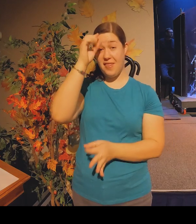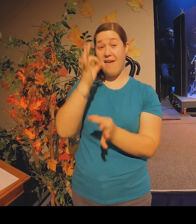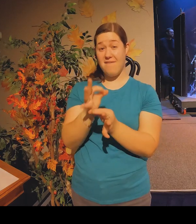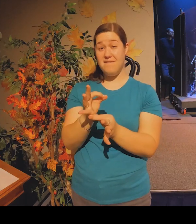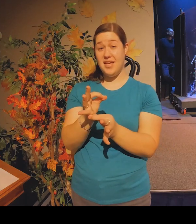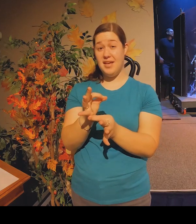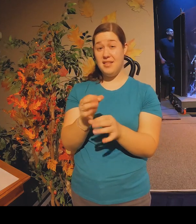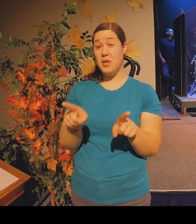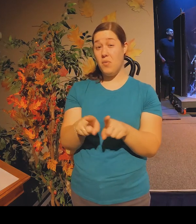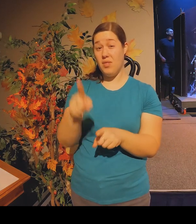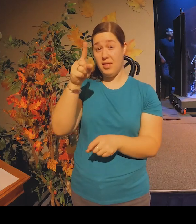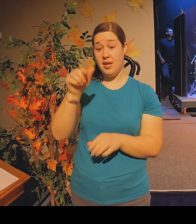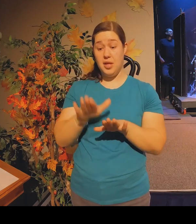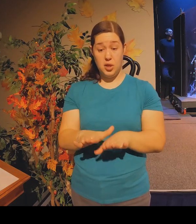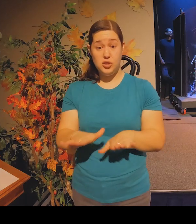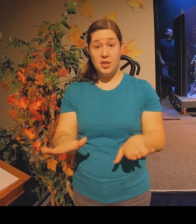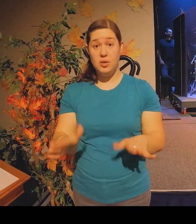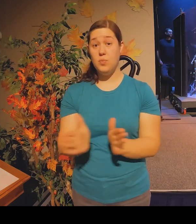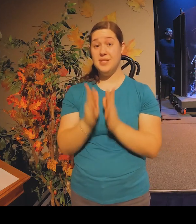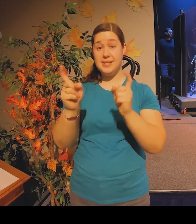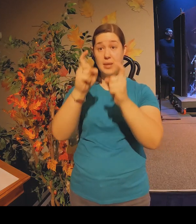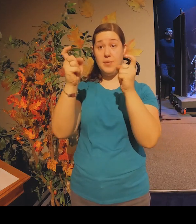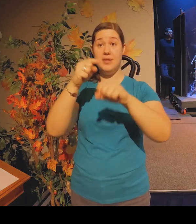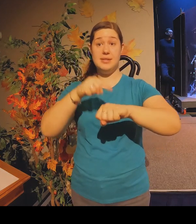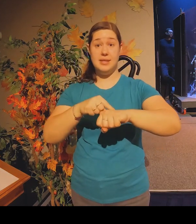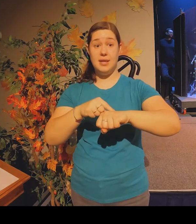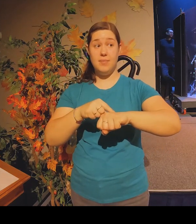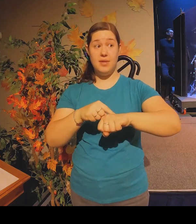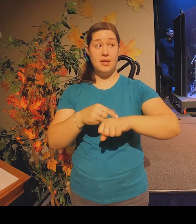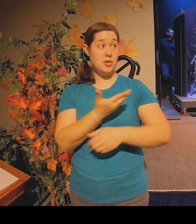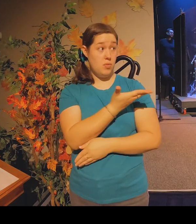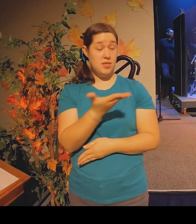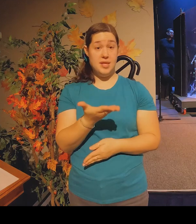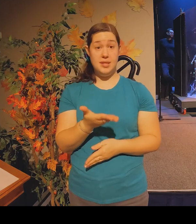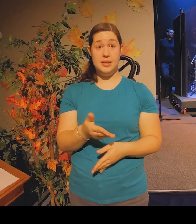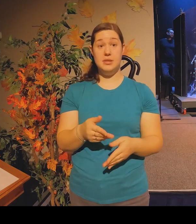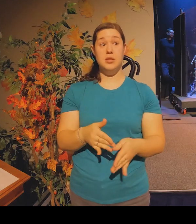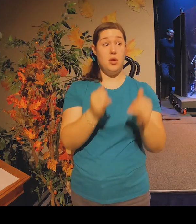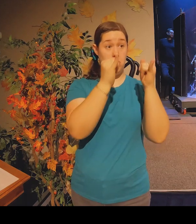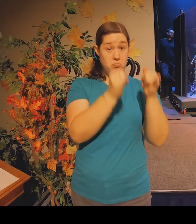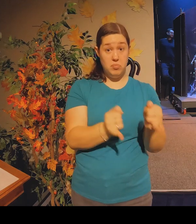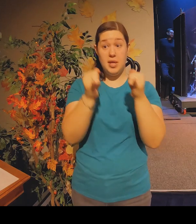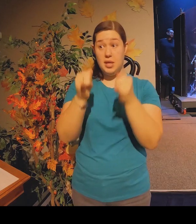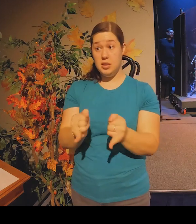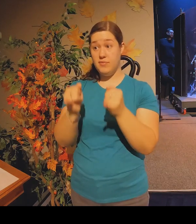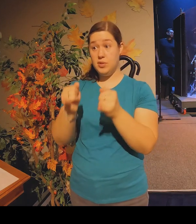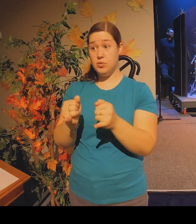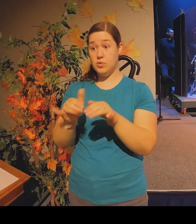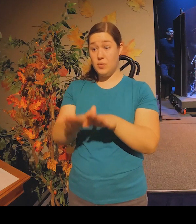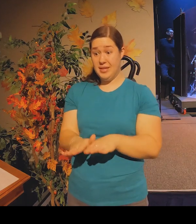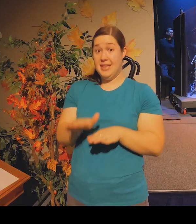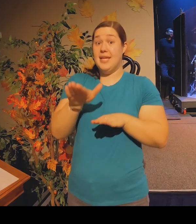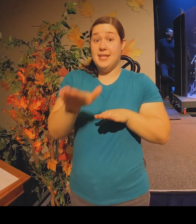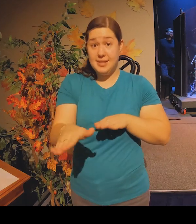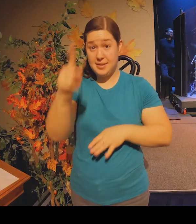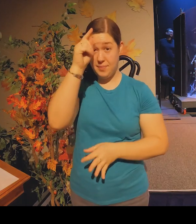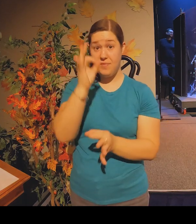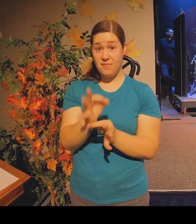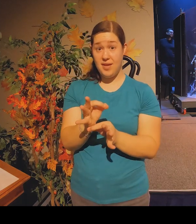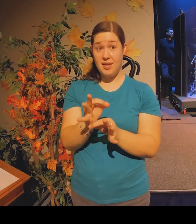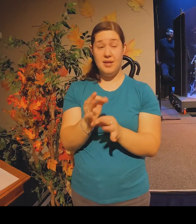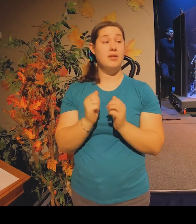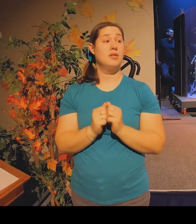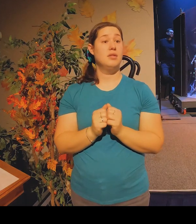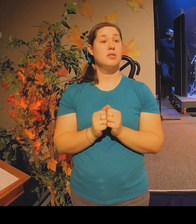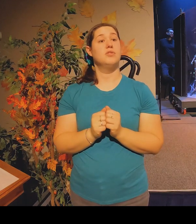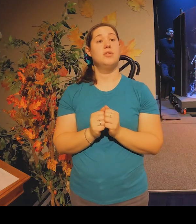which these individuals are making that next great step. And again, you as the congregation being there as the means of support, as we see how all of us, no matter